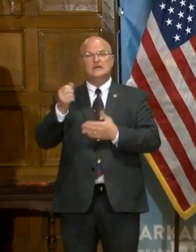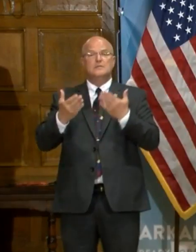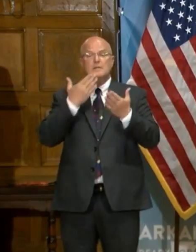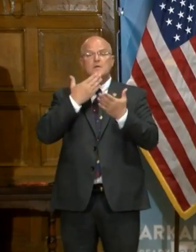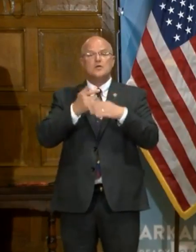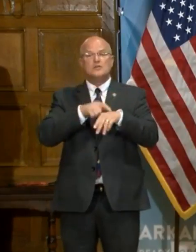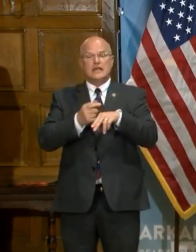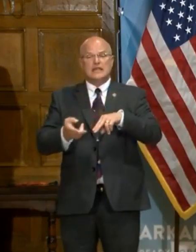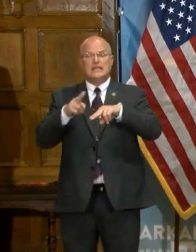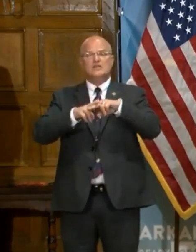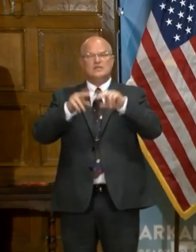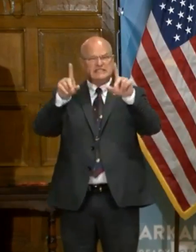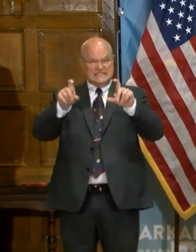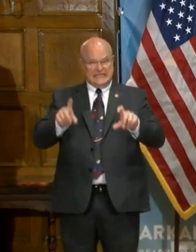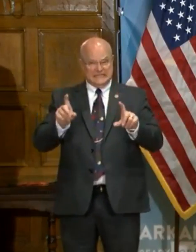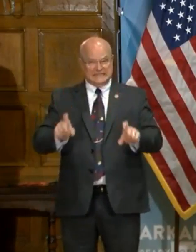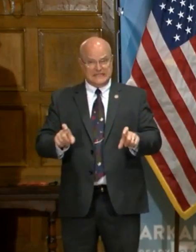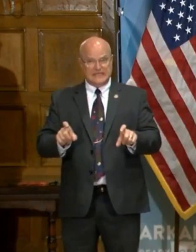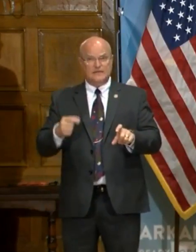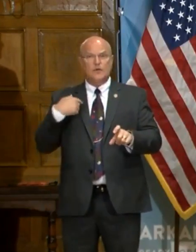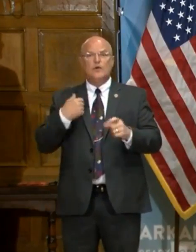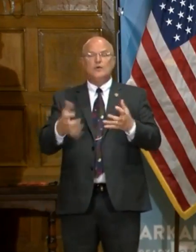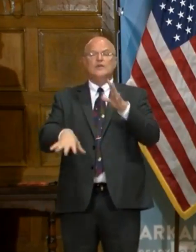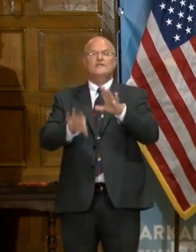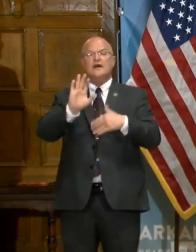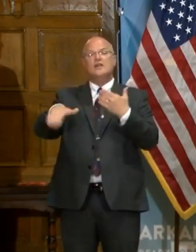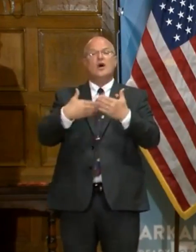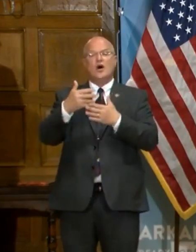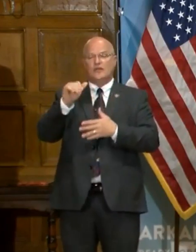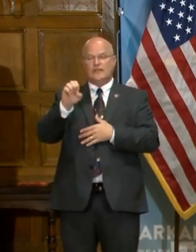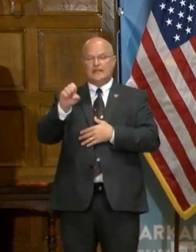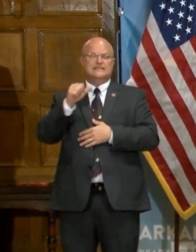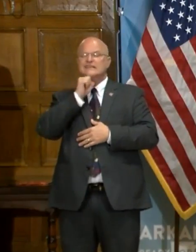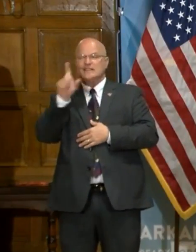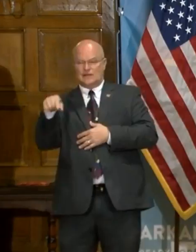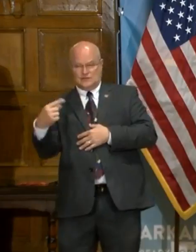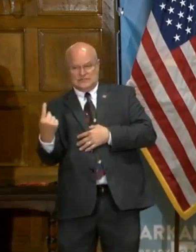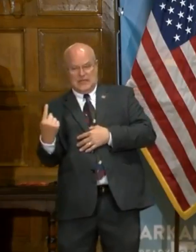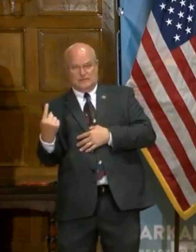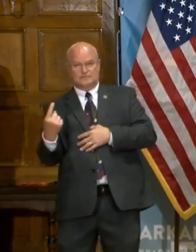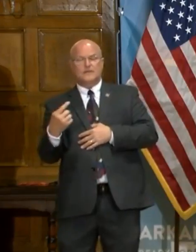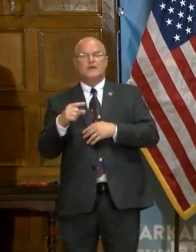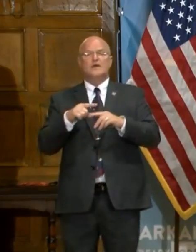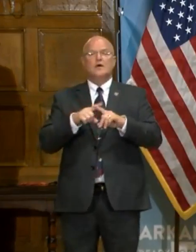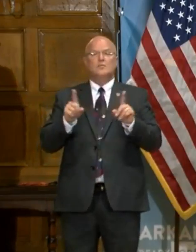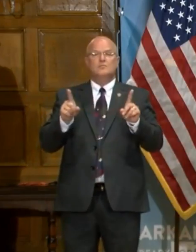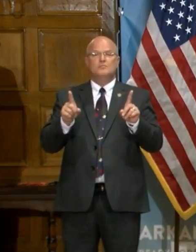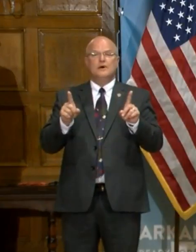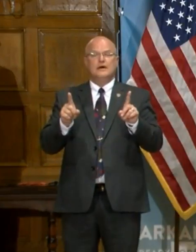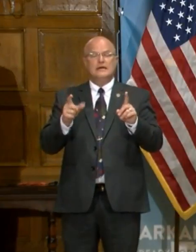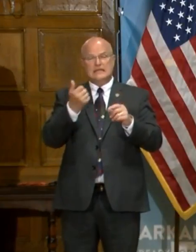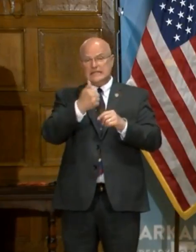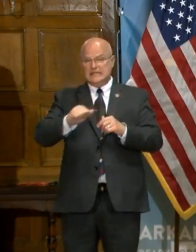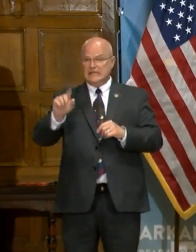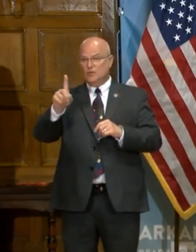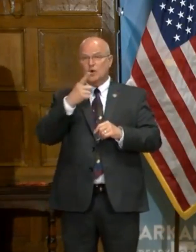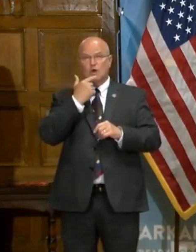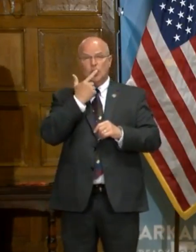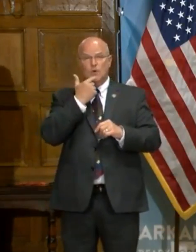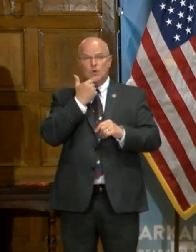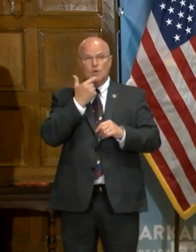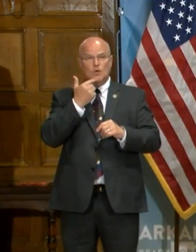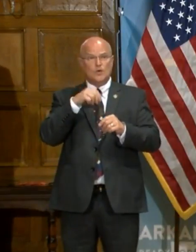maybe a good time to increase your testing. We want to find all the cases, not just some. And anyone